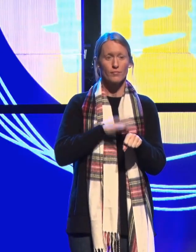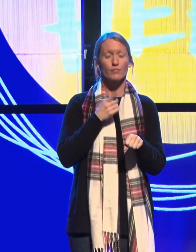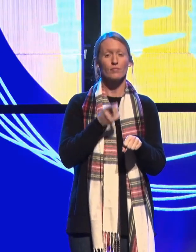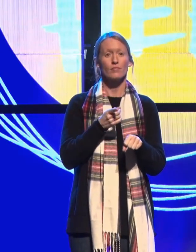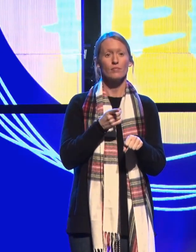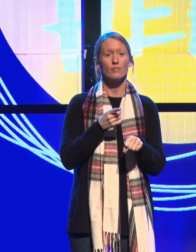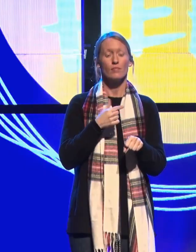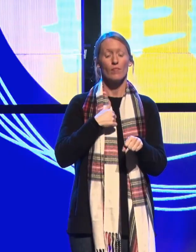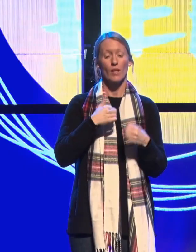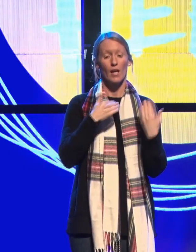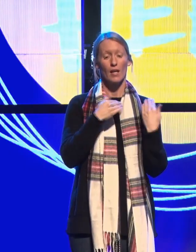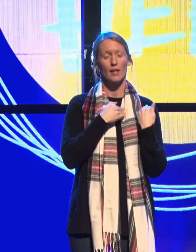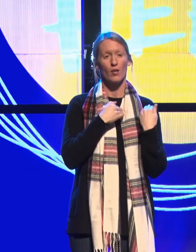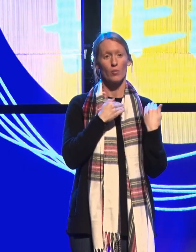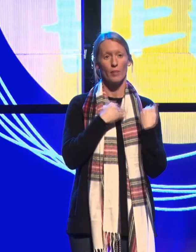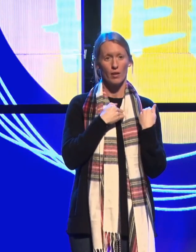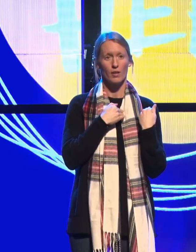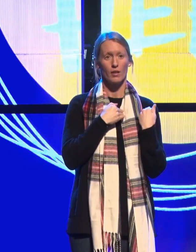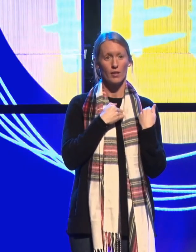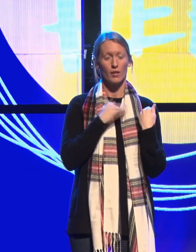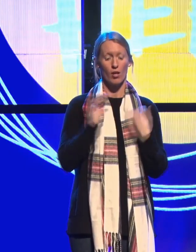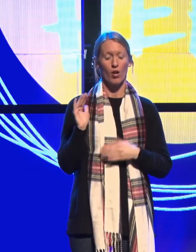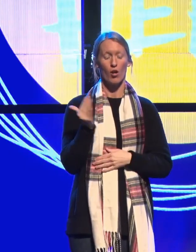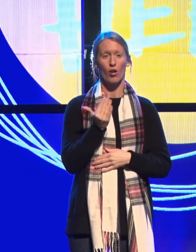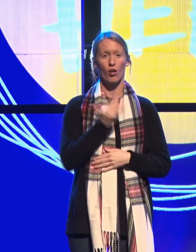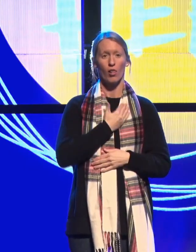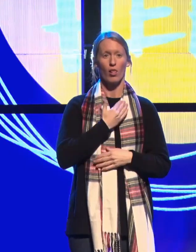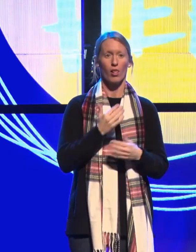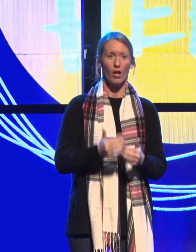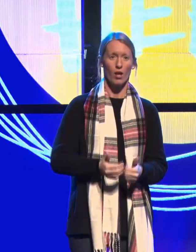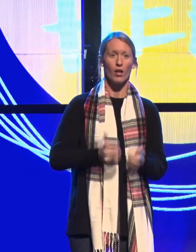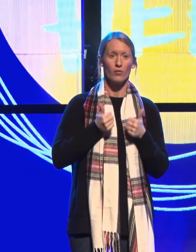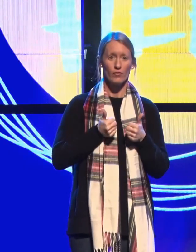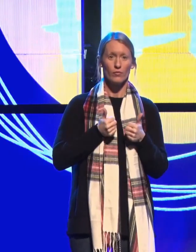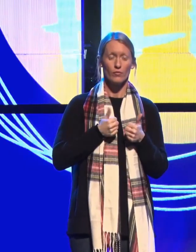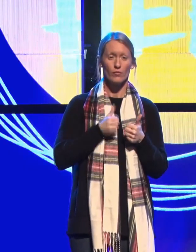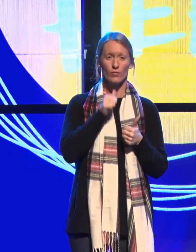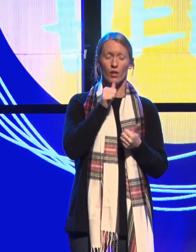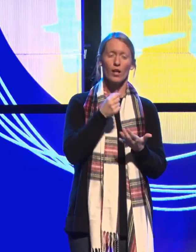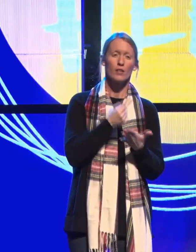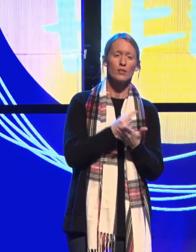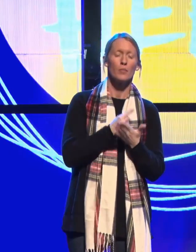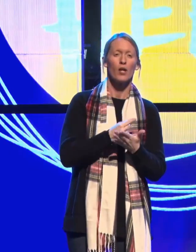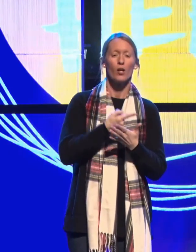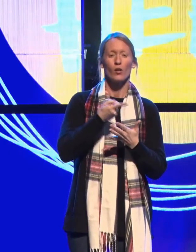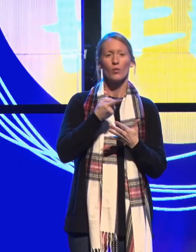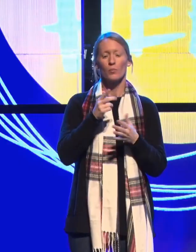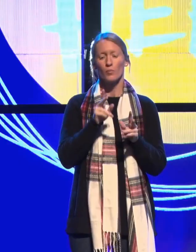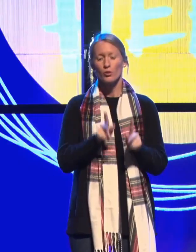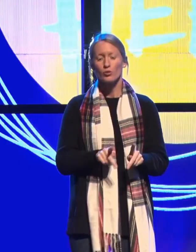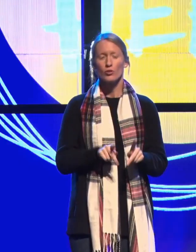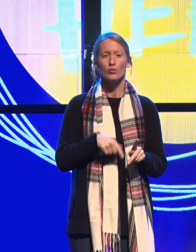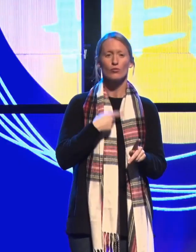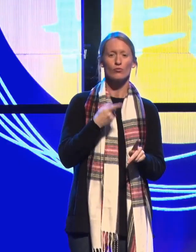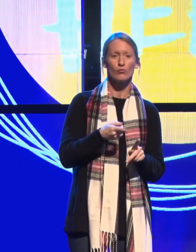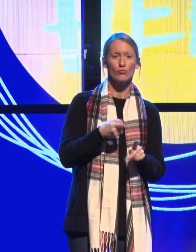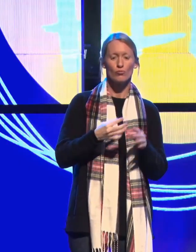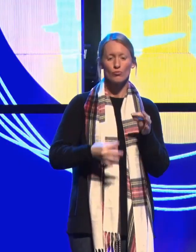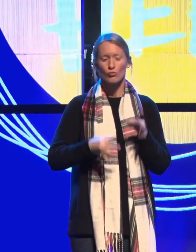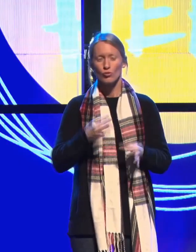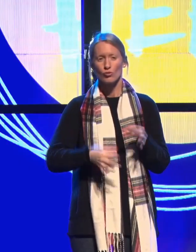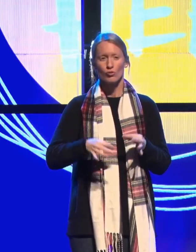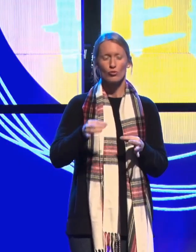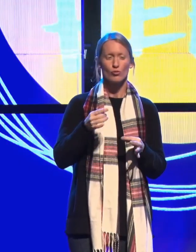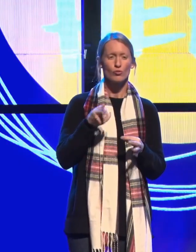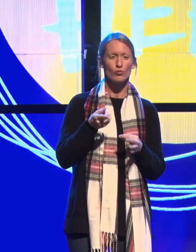have accountability in our lives. And I'm not talking about a person who judges you and holds you accountable to some weird standard that you never agreed to, and